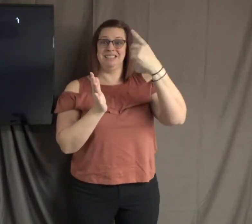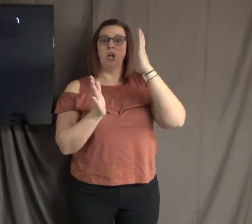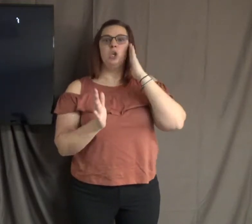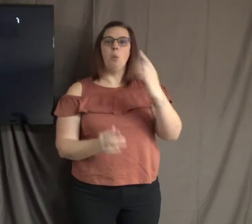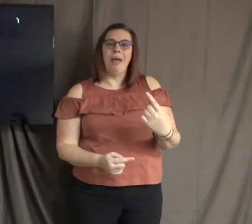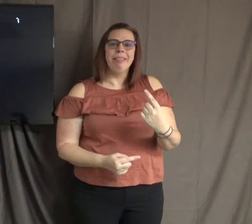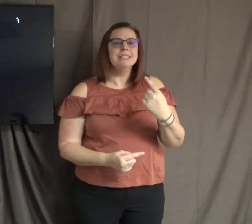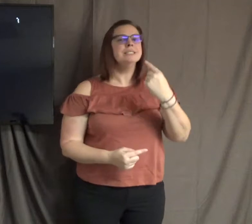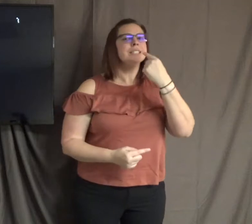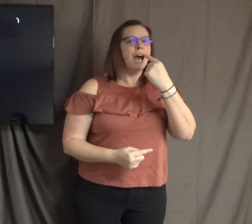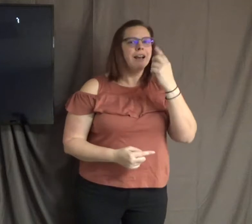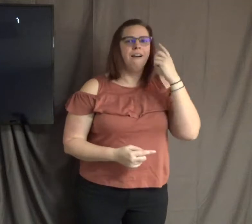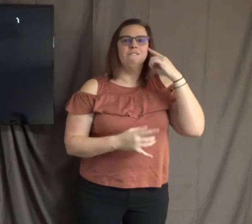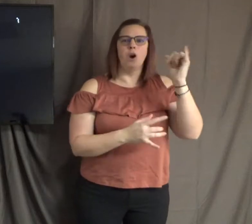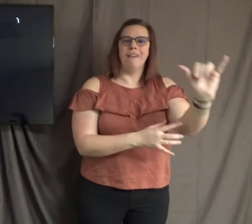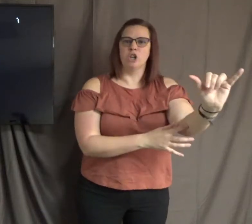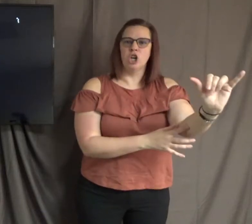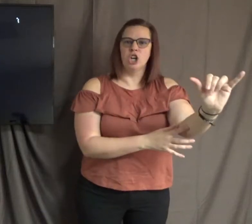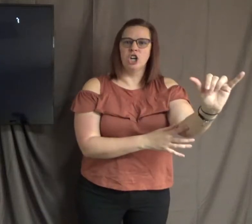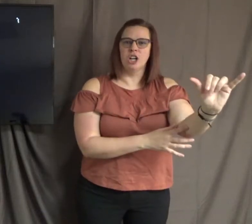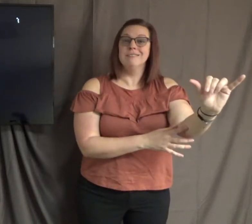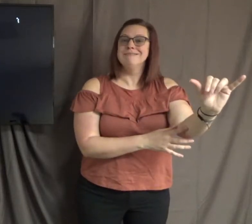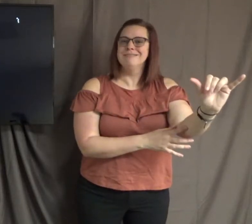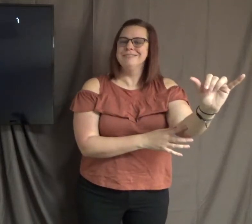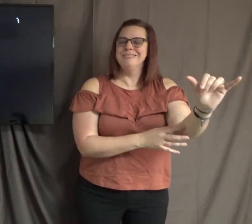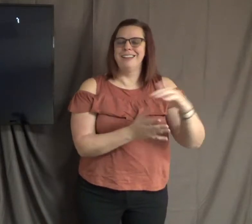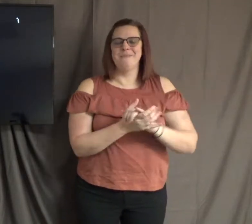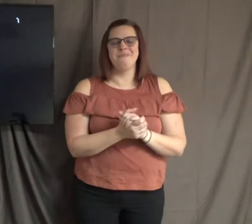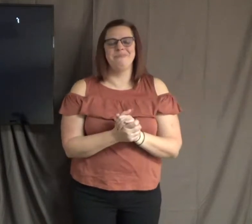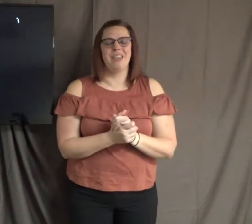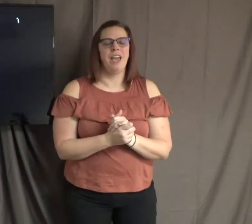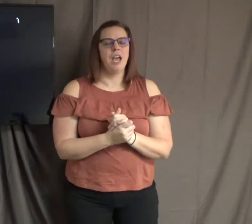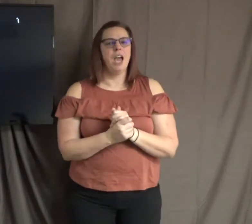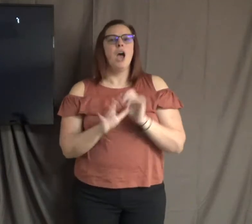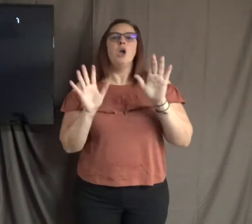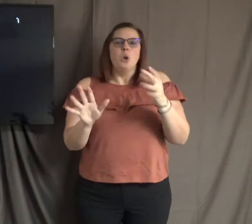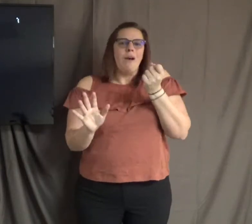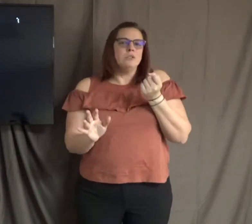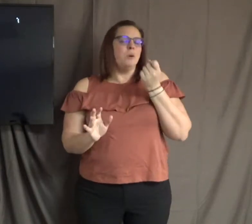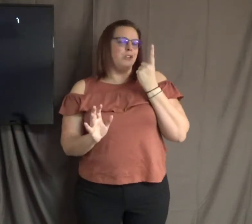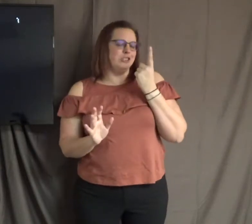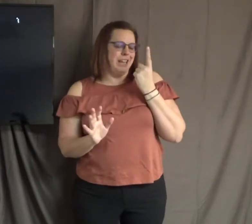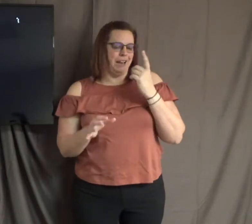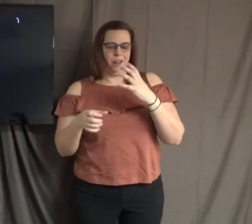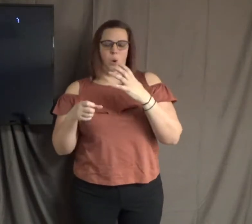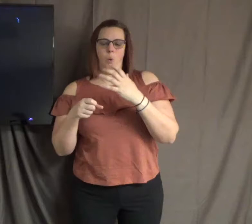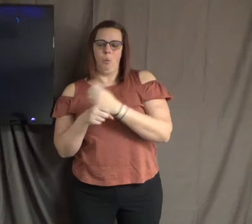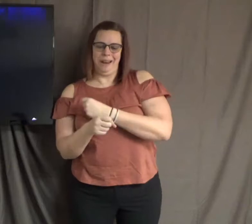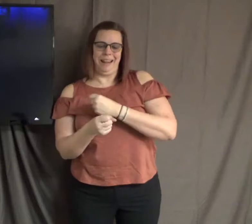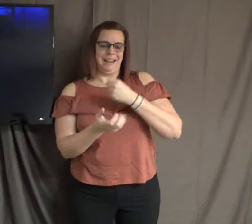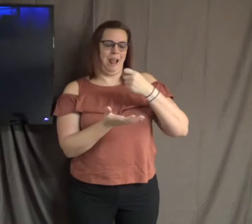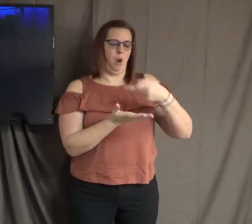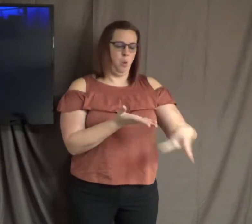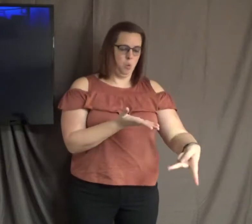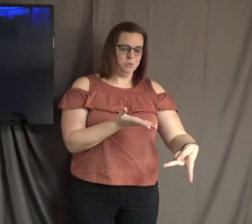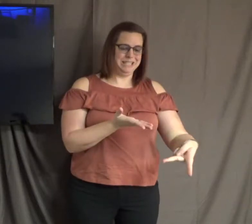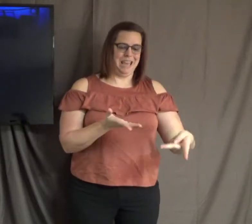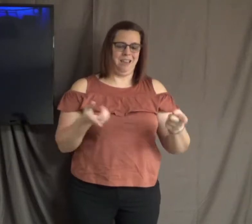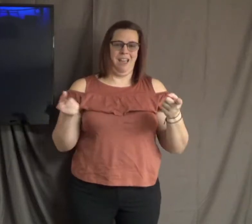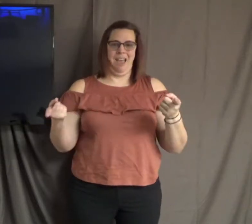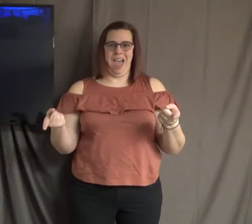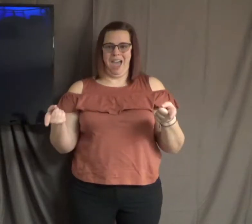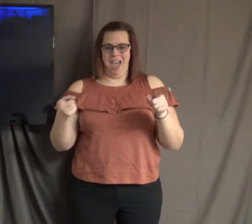And that's what happens sometimes. See, we want to understand that winning and losing go together to